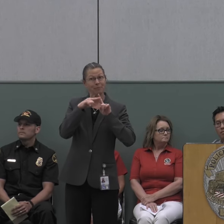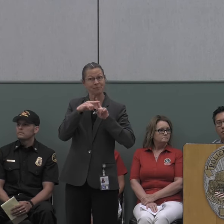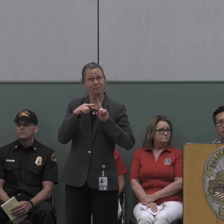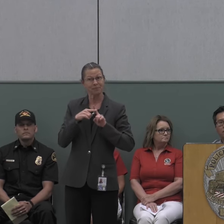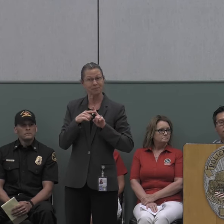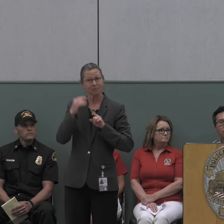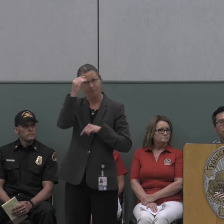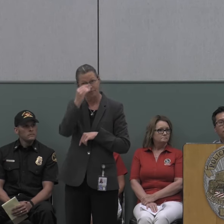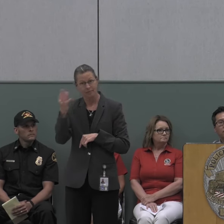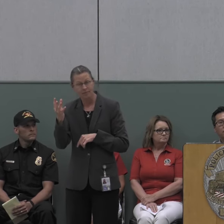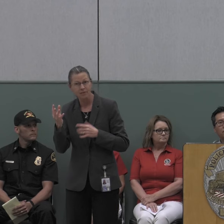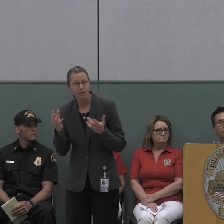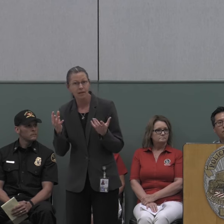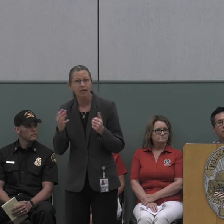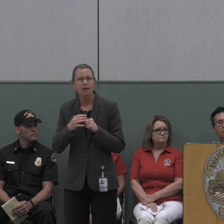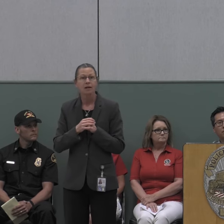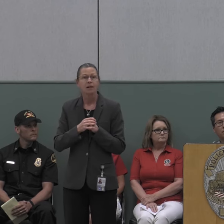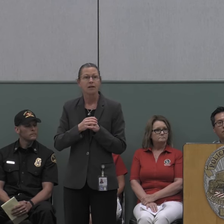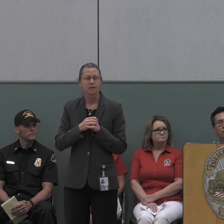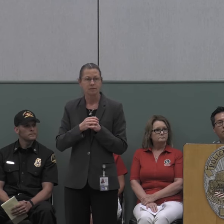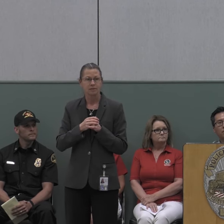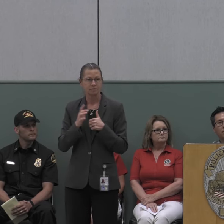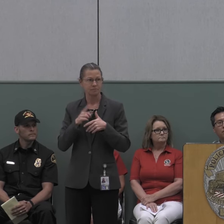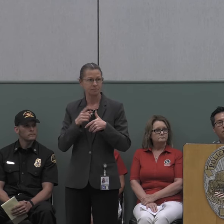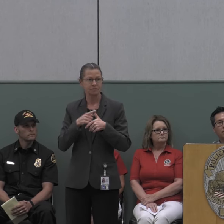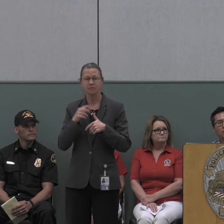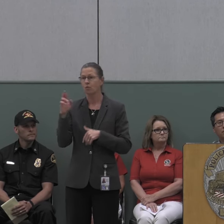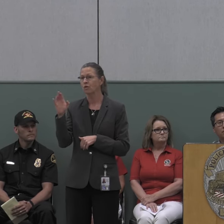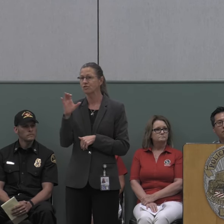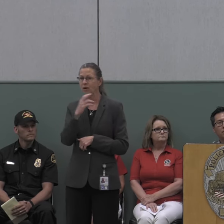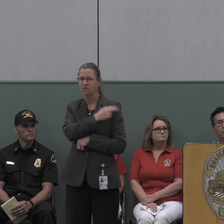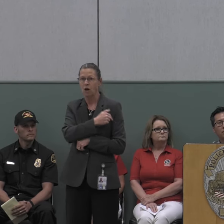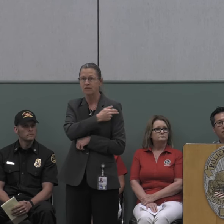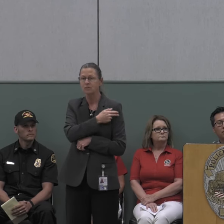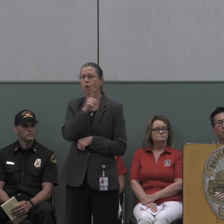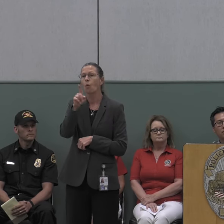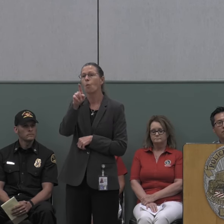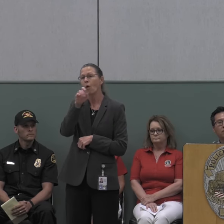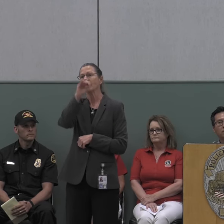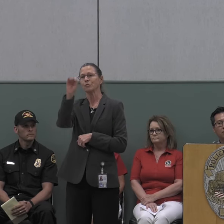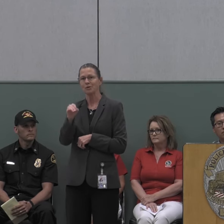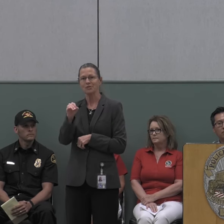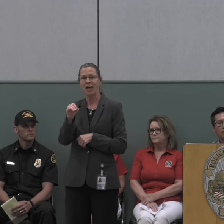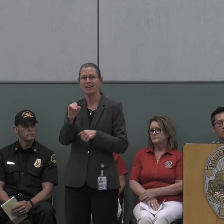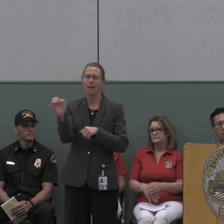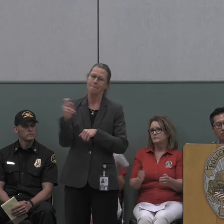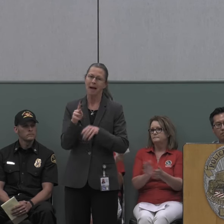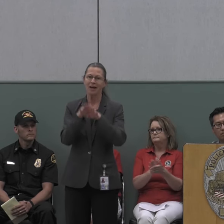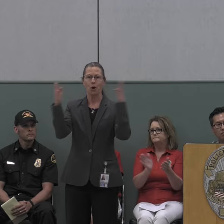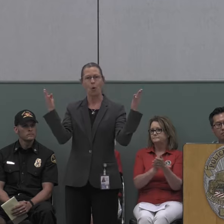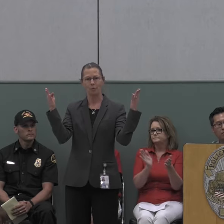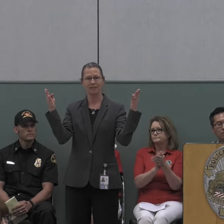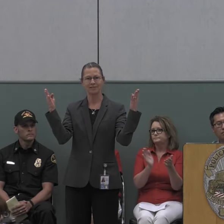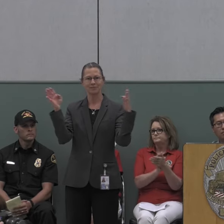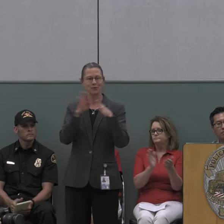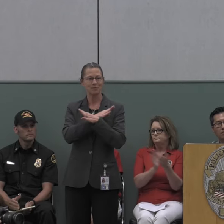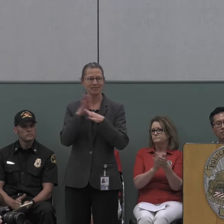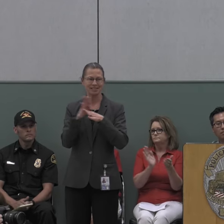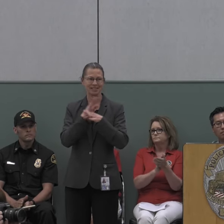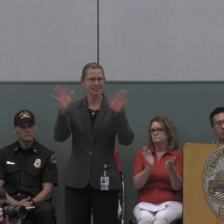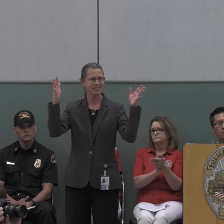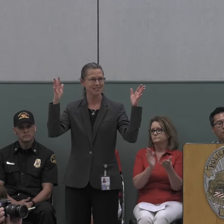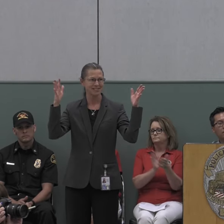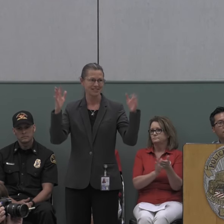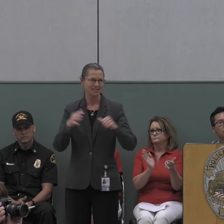the hospital is 100% back open for business, so that's awesome.